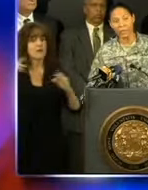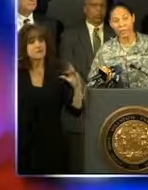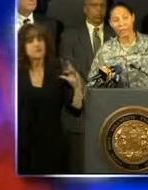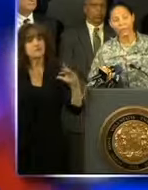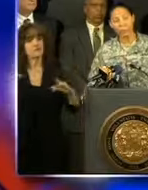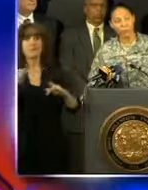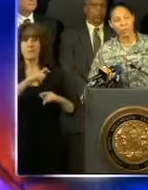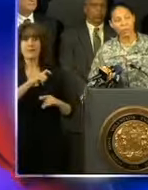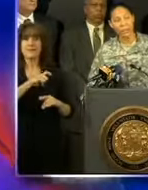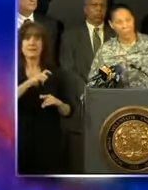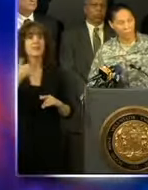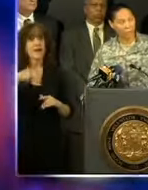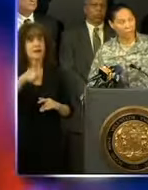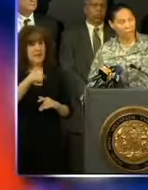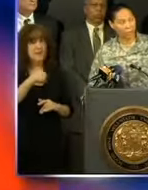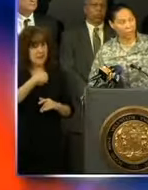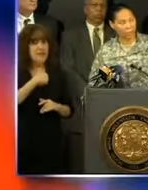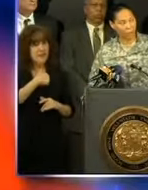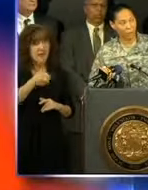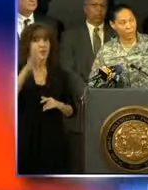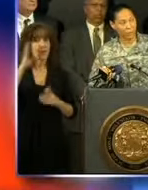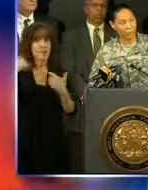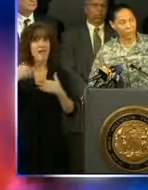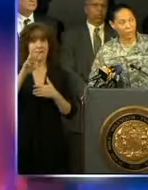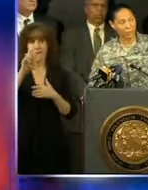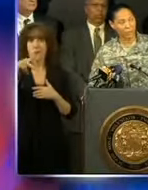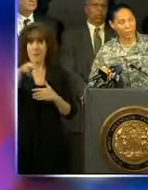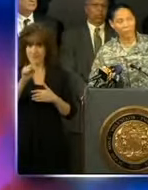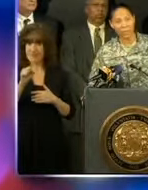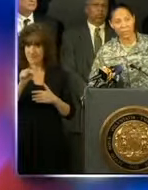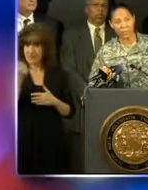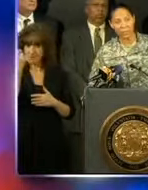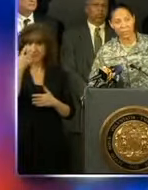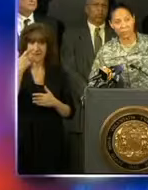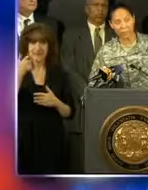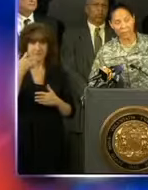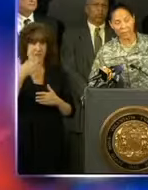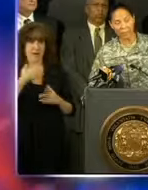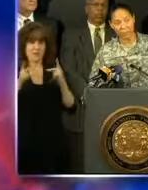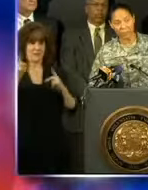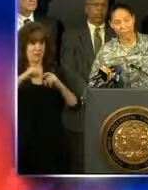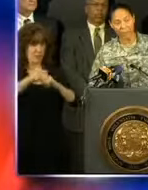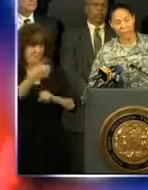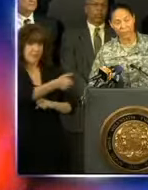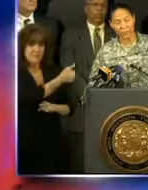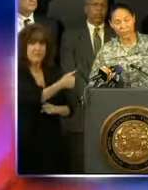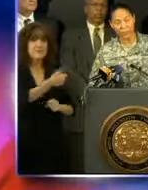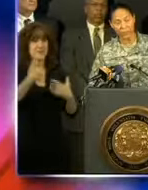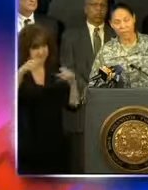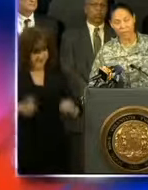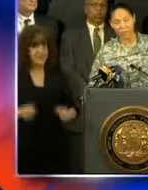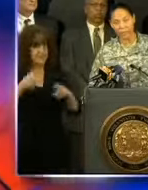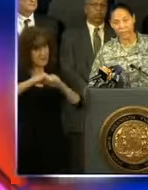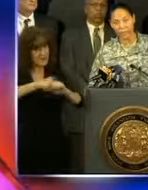to. And we will be carrying our weapons, and so because if my folks need to be able to protect themselves, they have the ability to